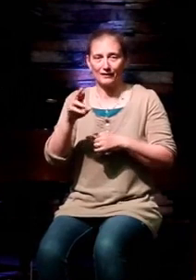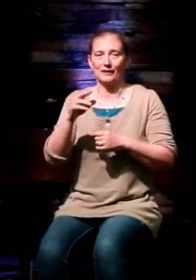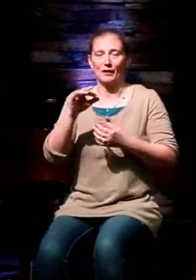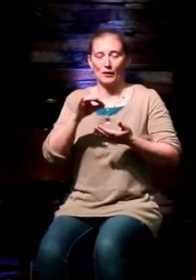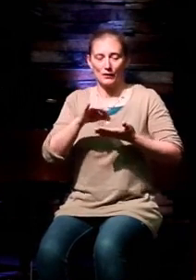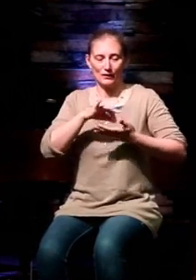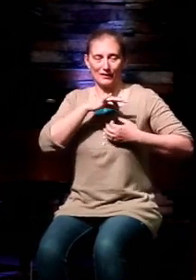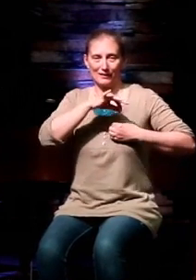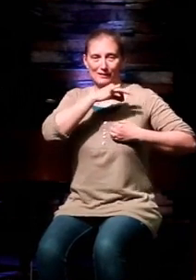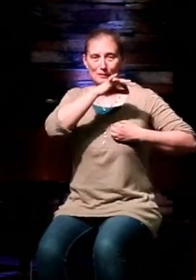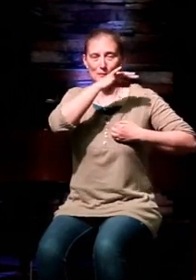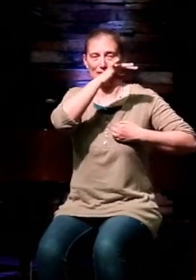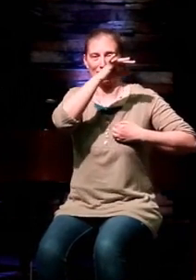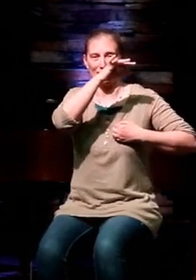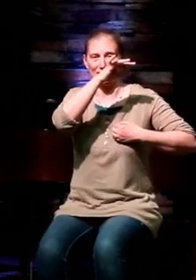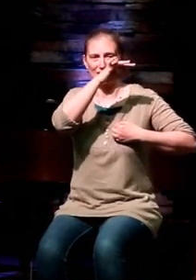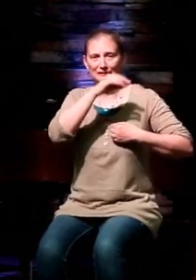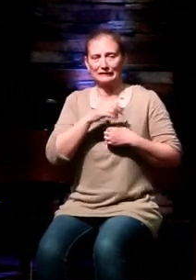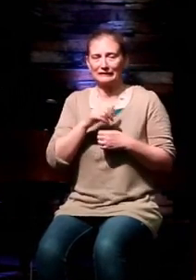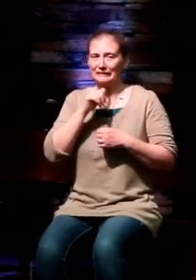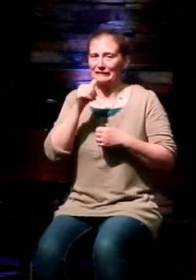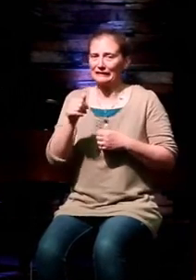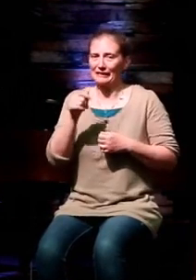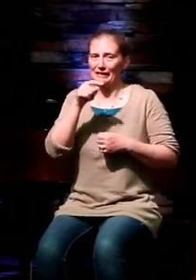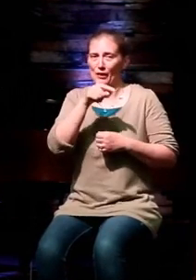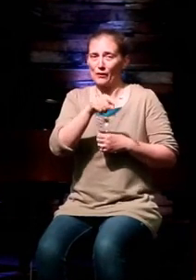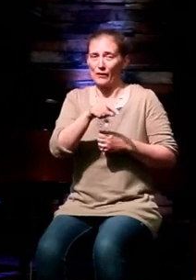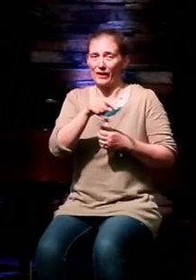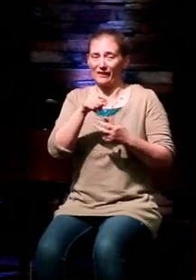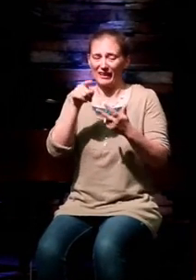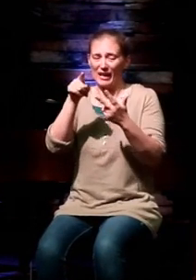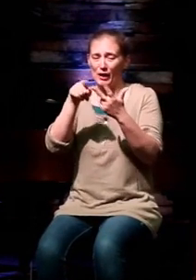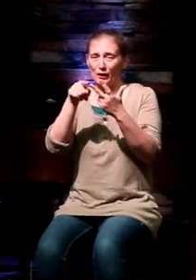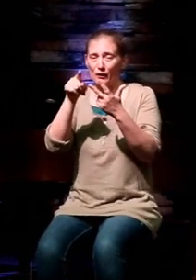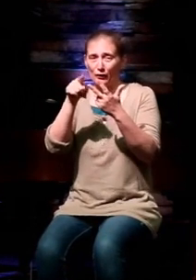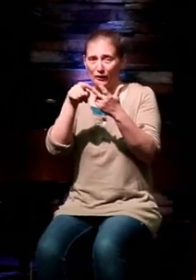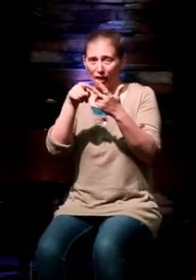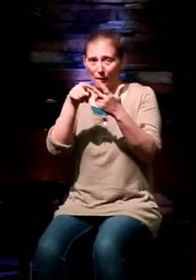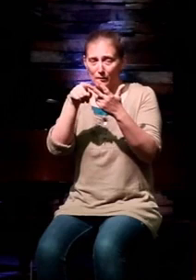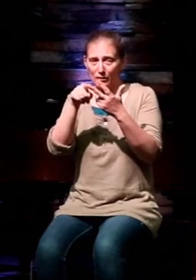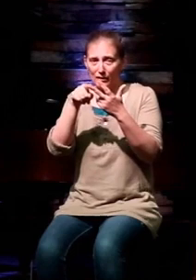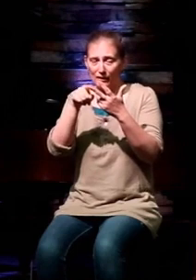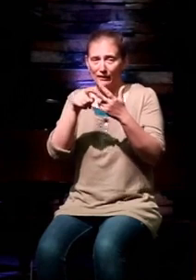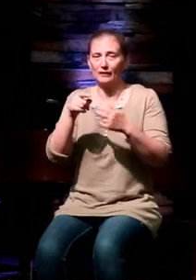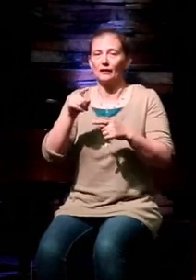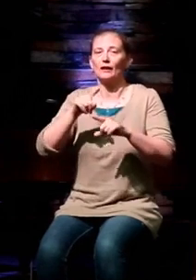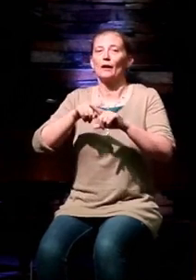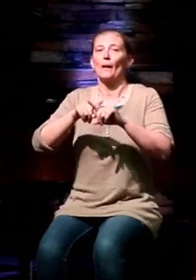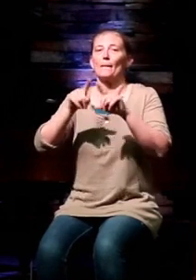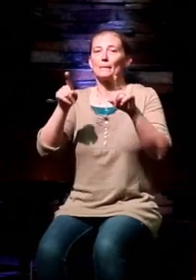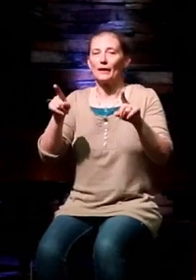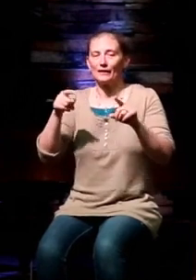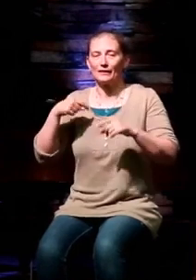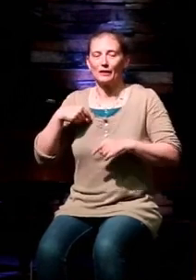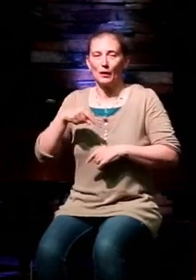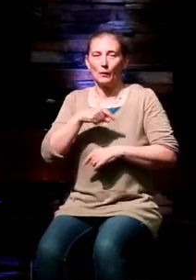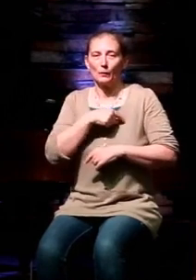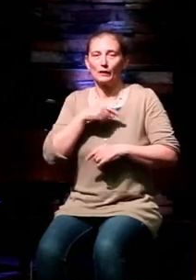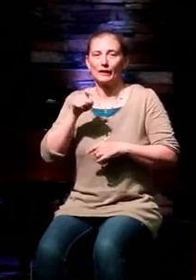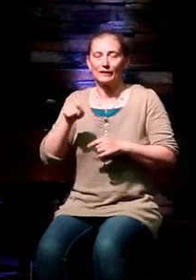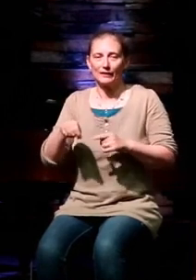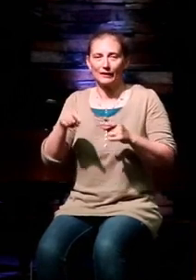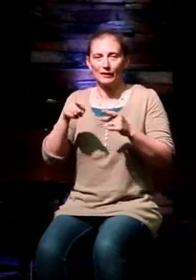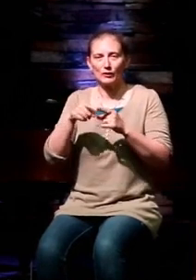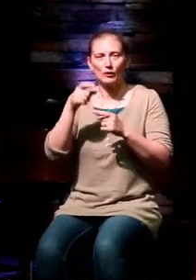those sound all that great to me. This is where we have to stop, put on the brakes for a minute, understand what he's talking about when he's talking